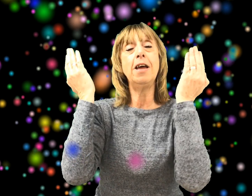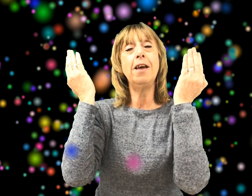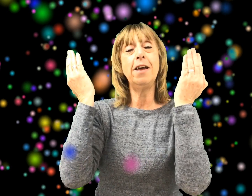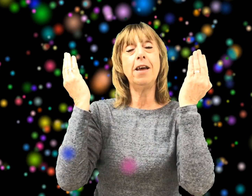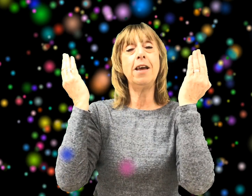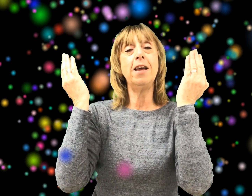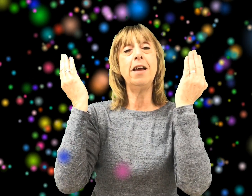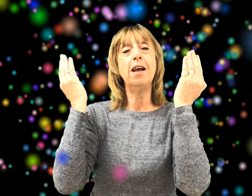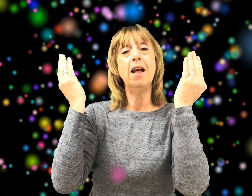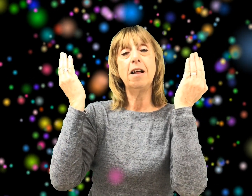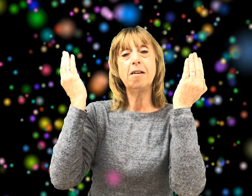day.